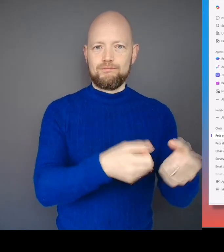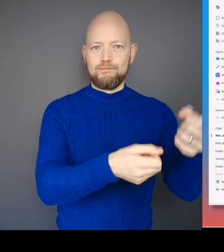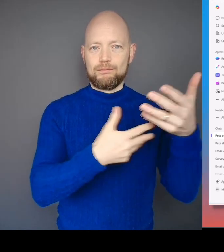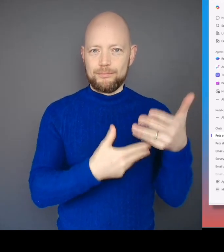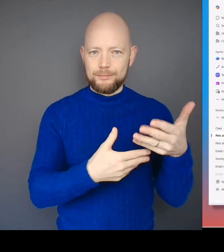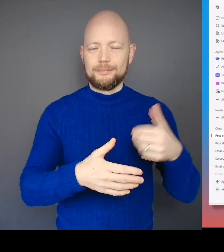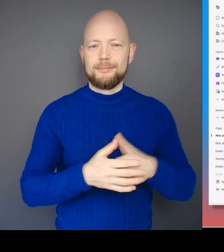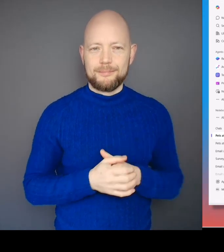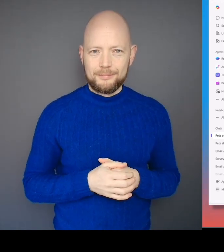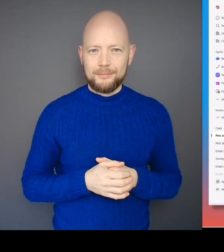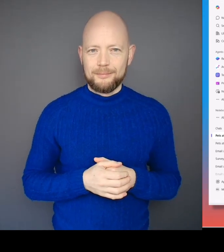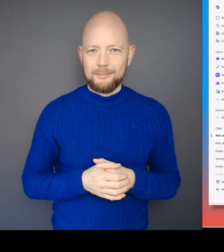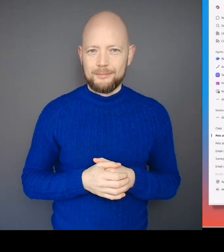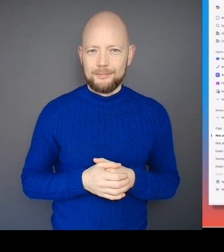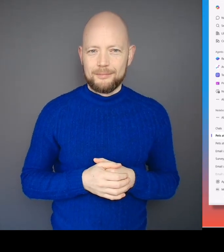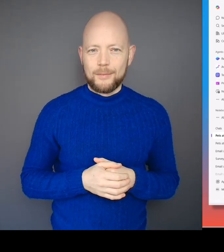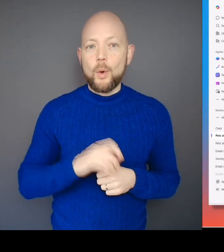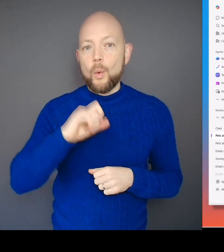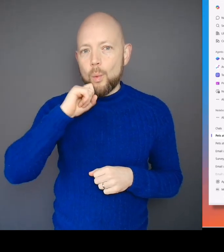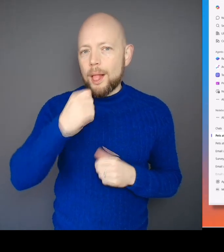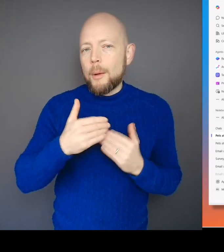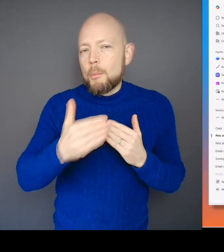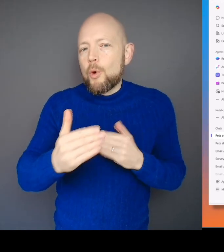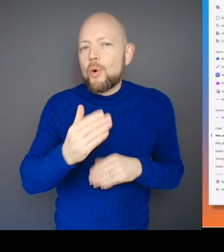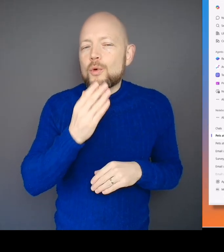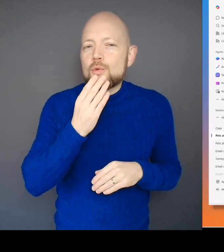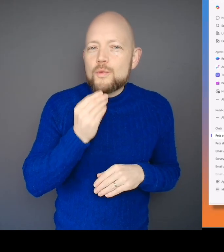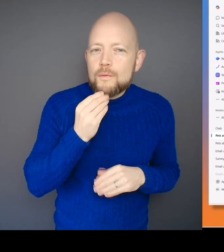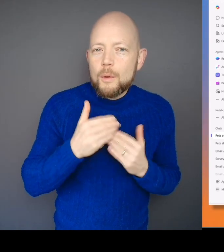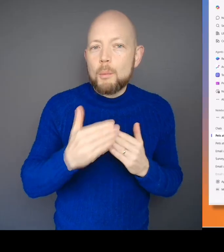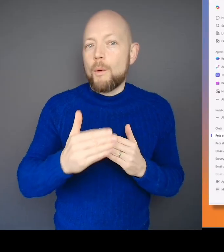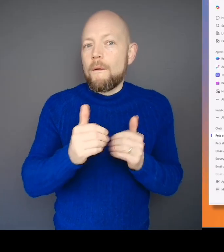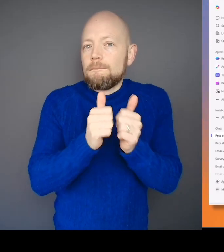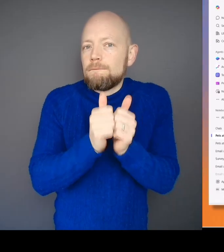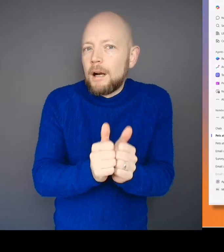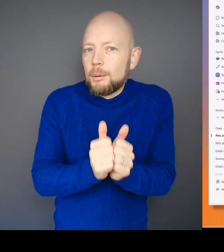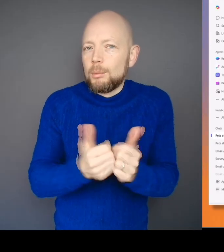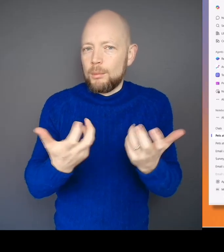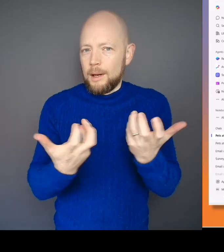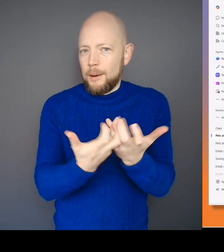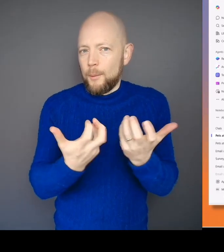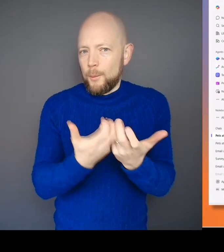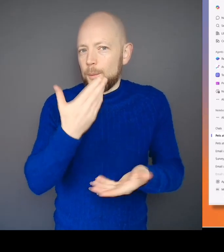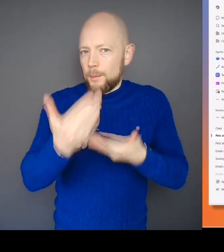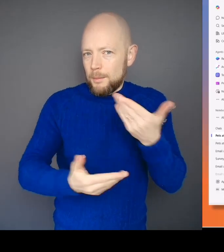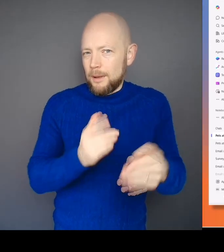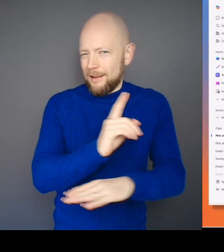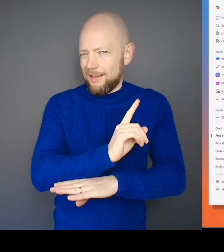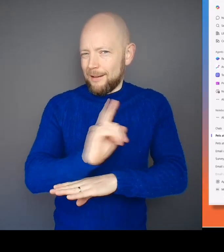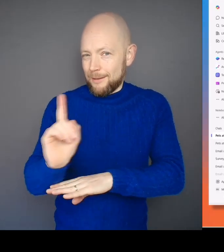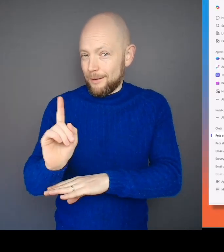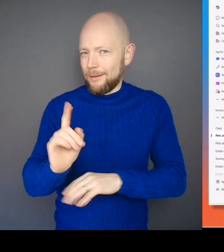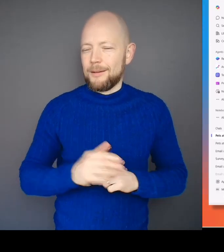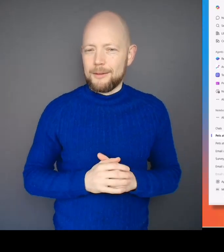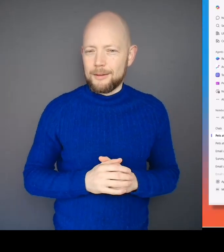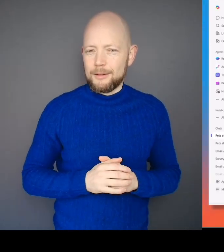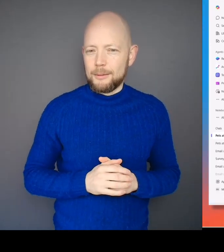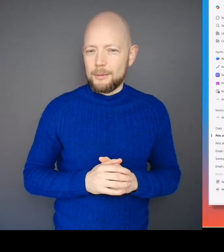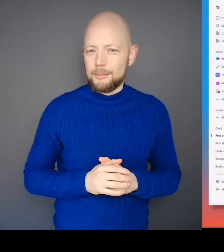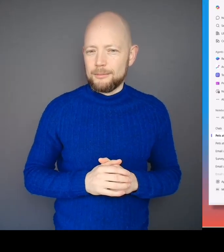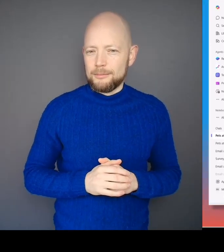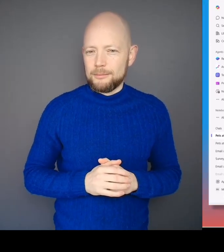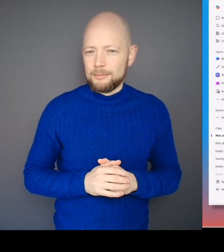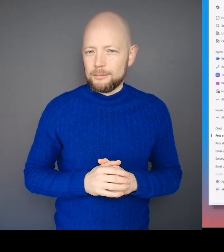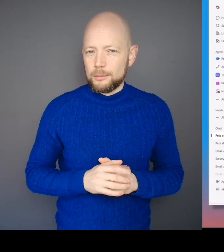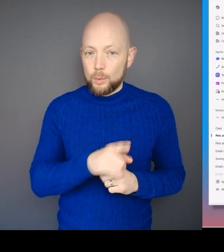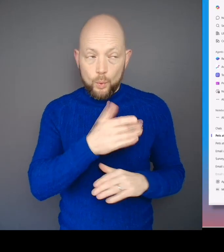what happens when I'm in my work tab. Now, we are going to do more useful, valuable things with this and write a better prompt, but just to understand this work and